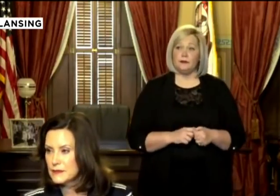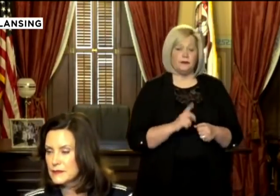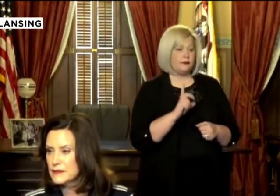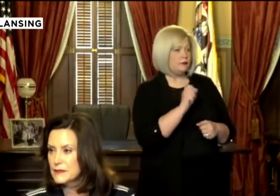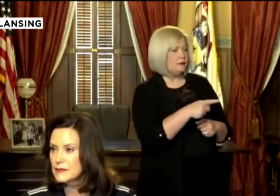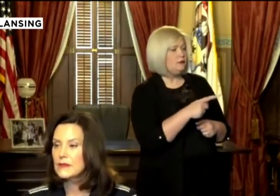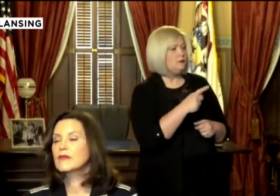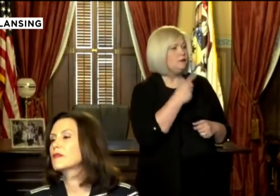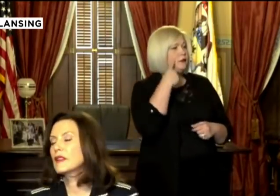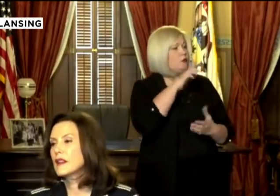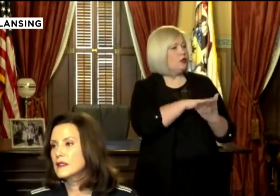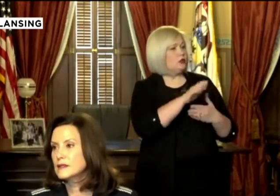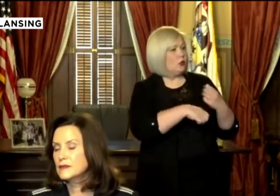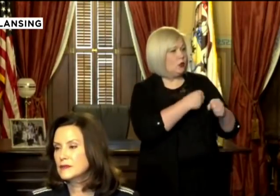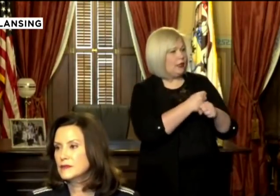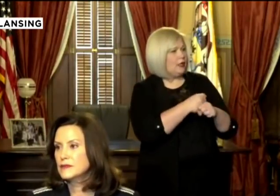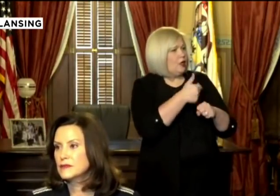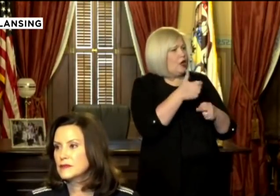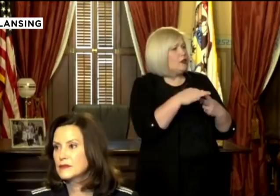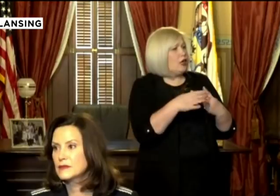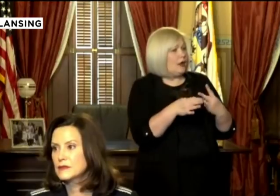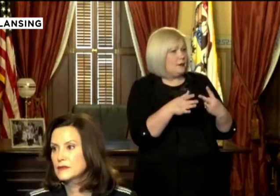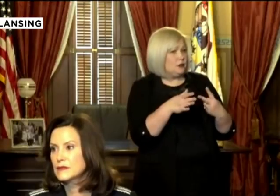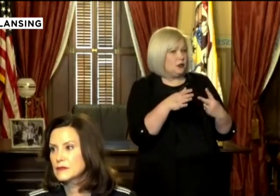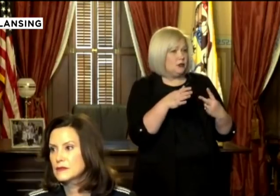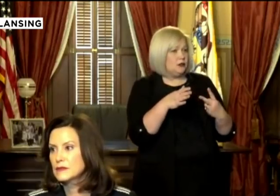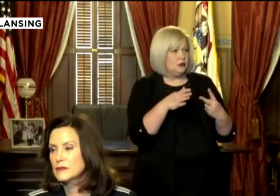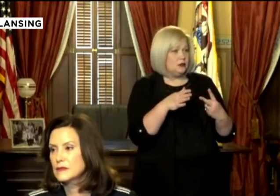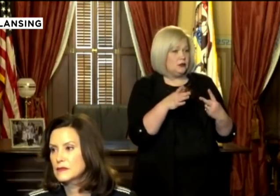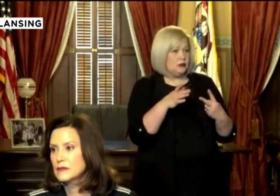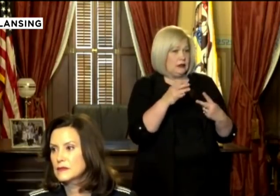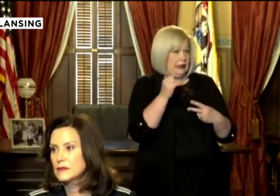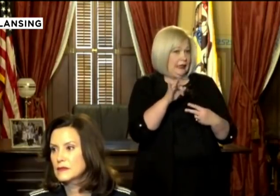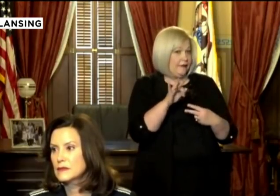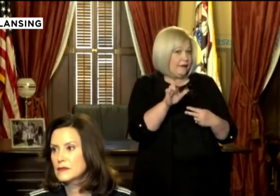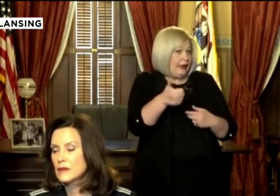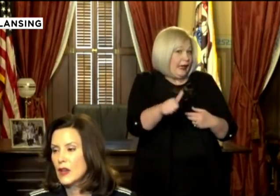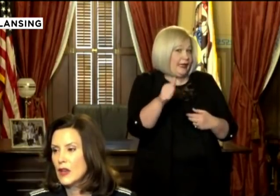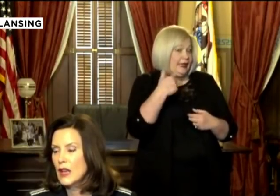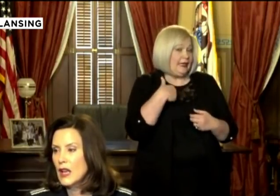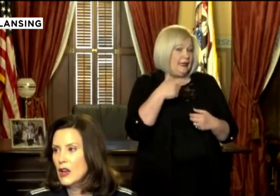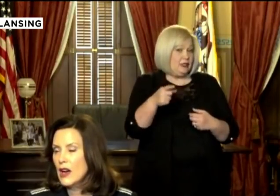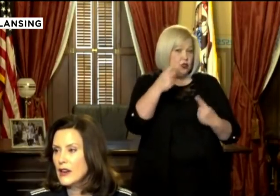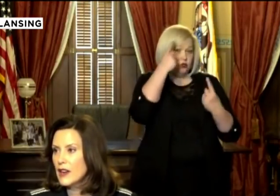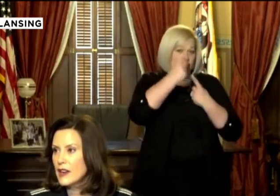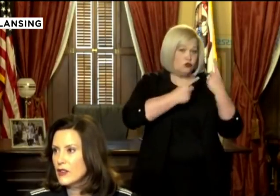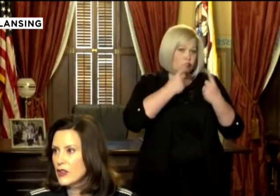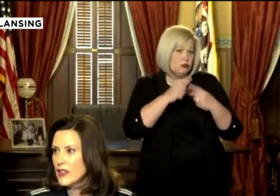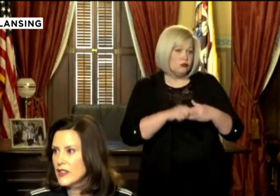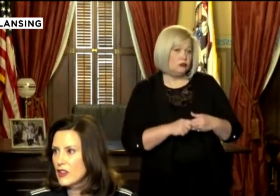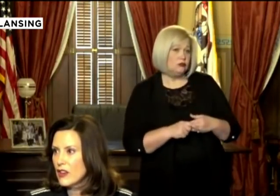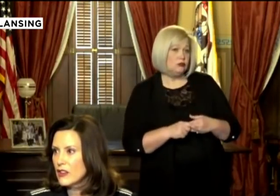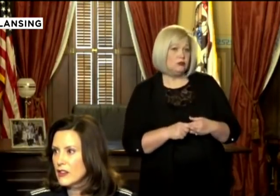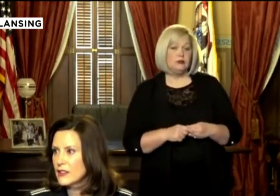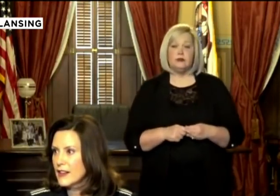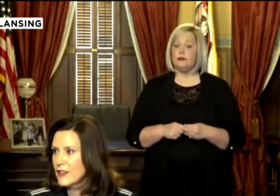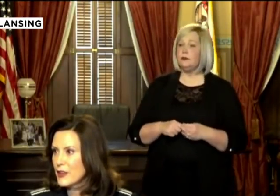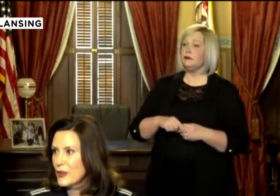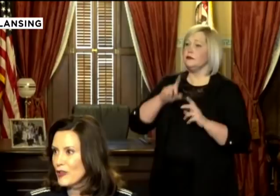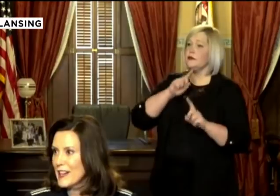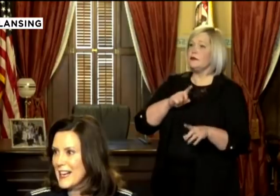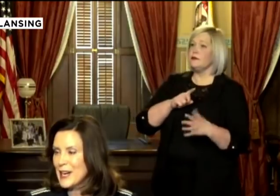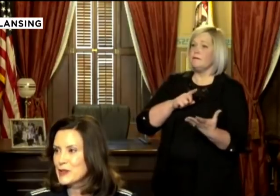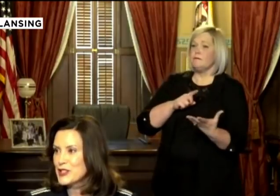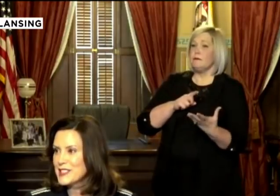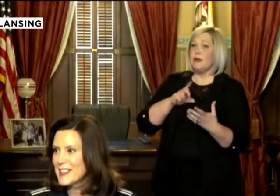On the school year, what other options, if any, did you consider? I don't know that there are a